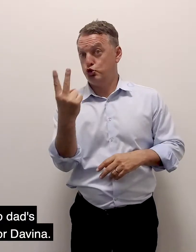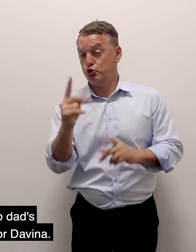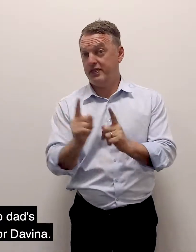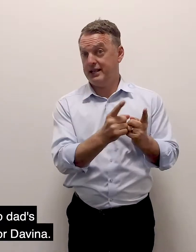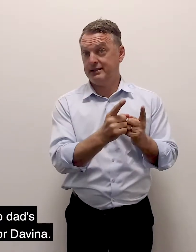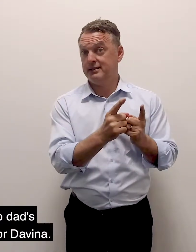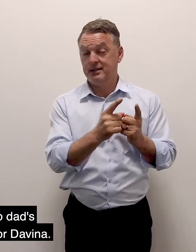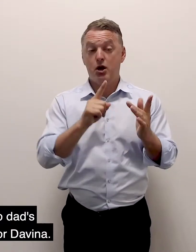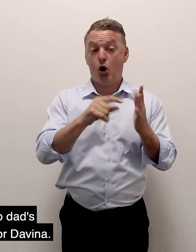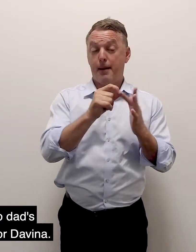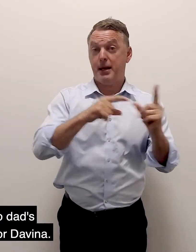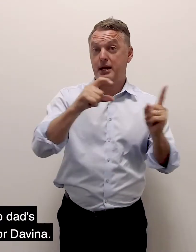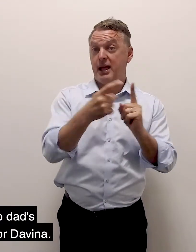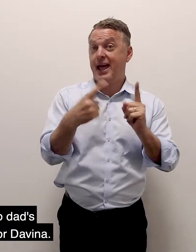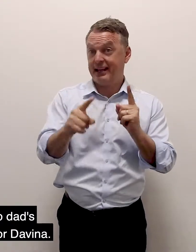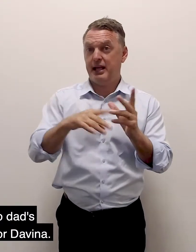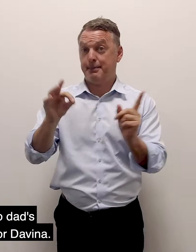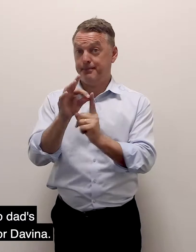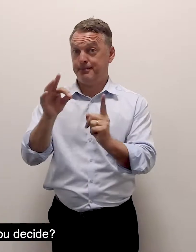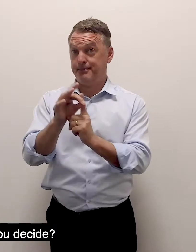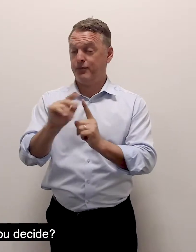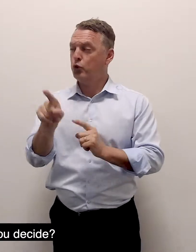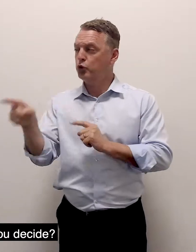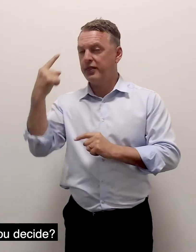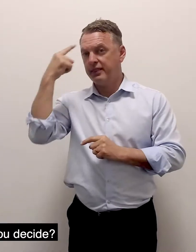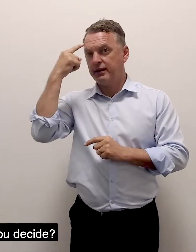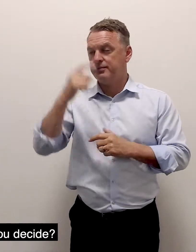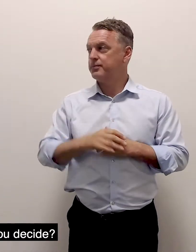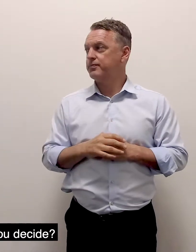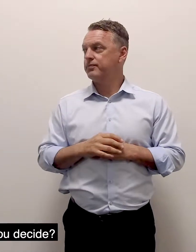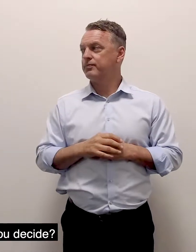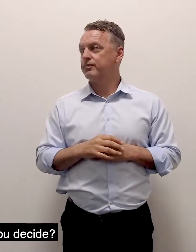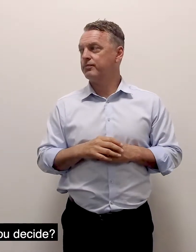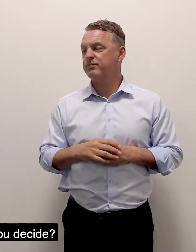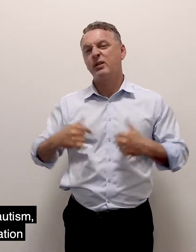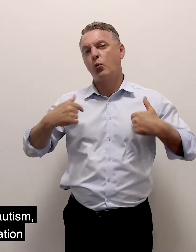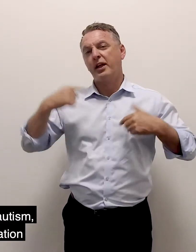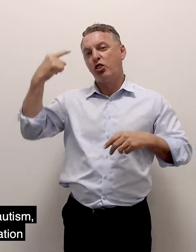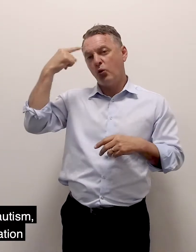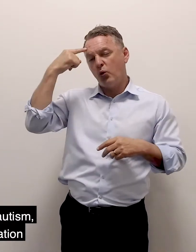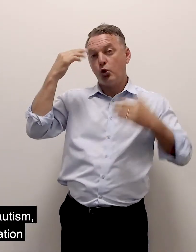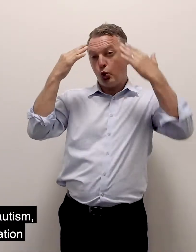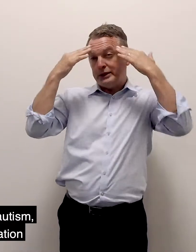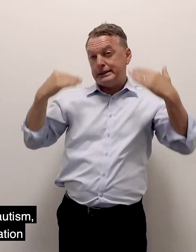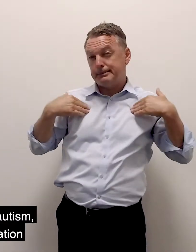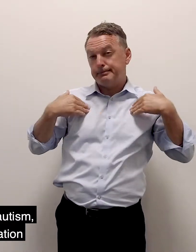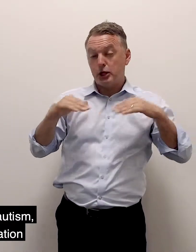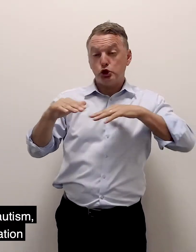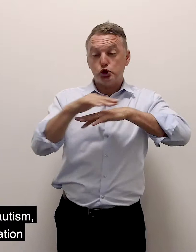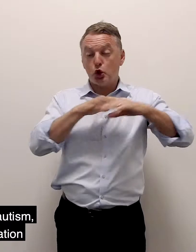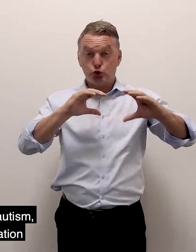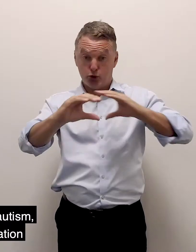Okay, so Dad's asking for two things for Davina. Yeah. As planners, what did you decide? We decided with